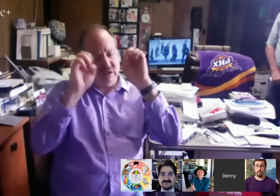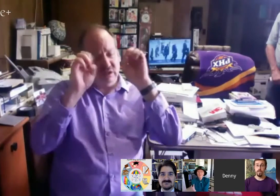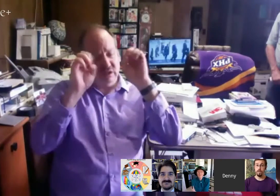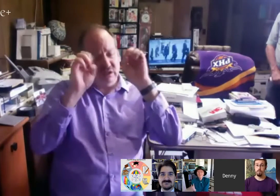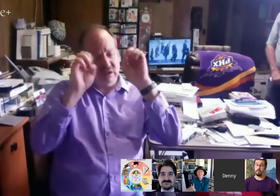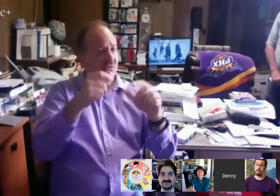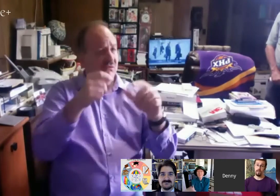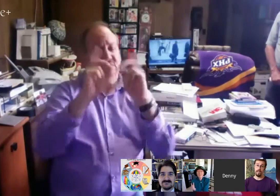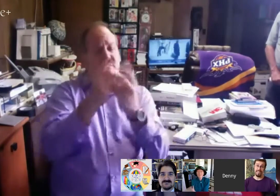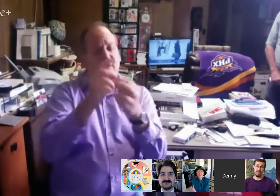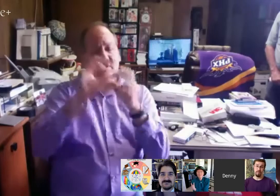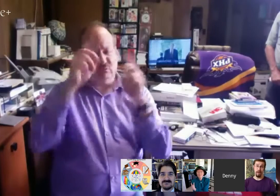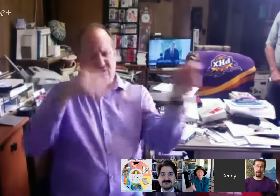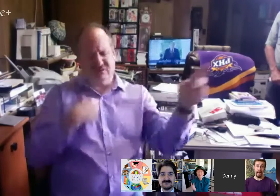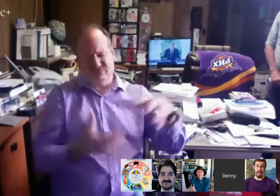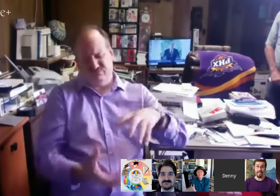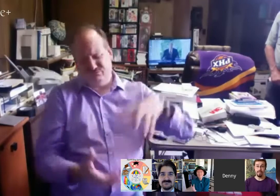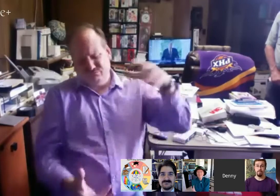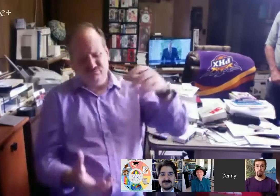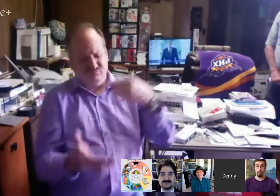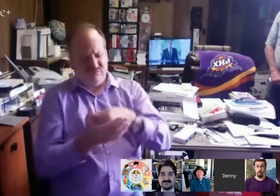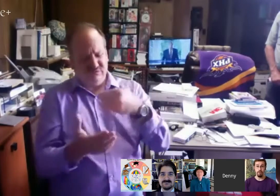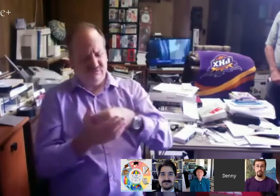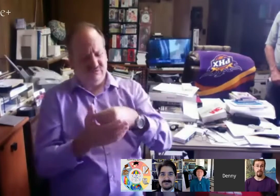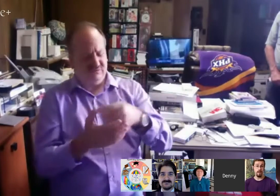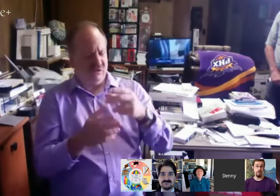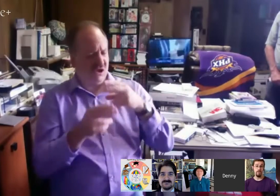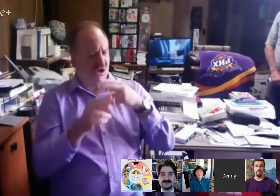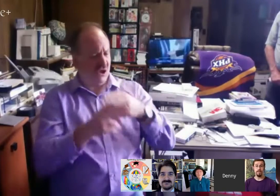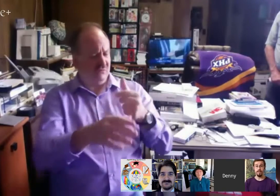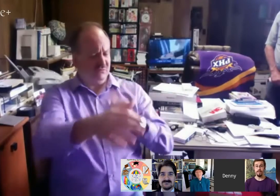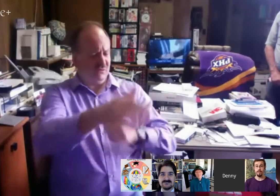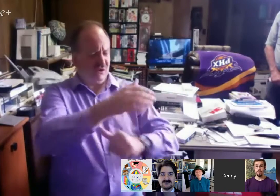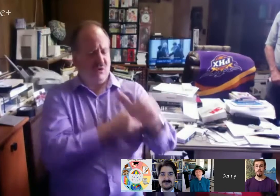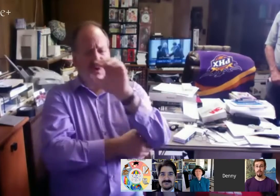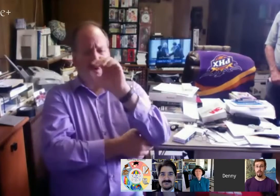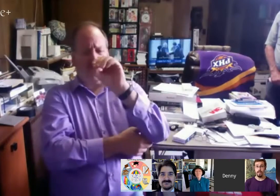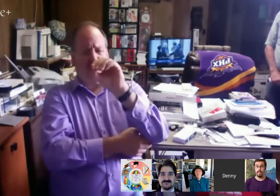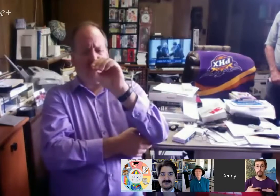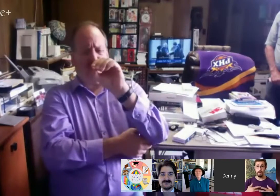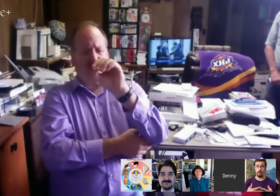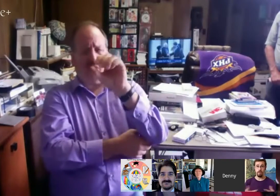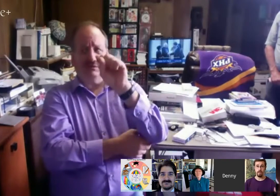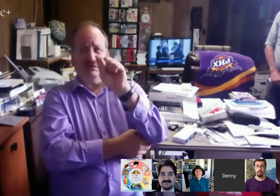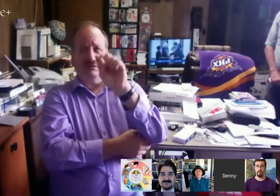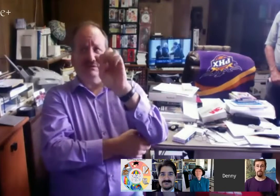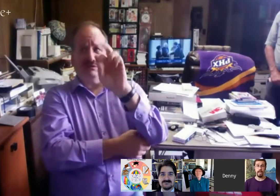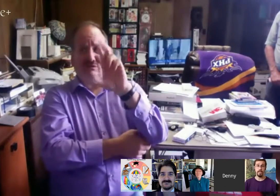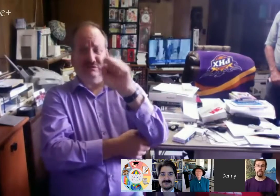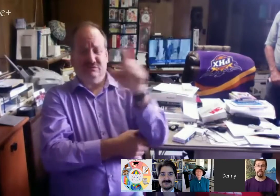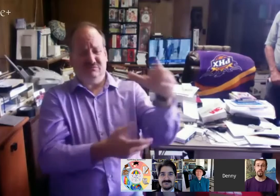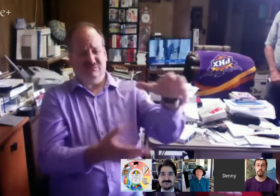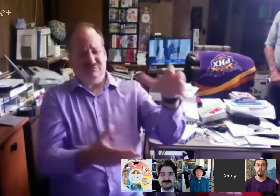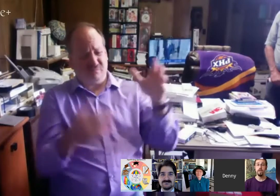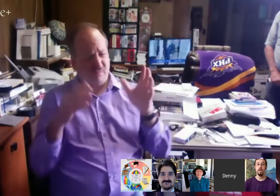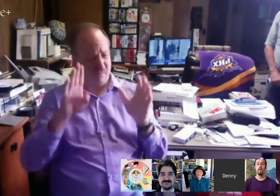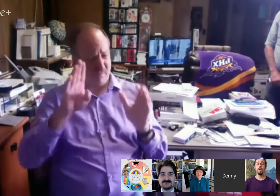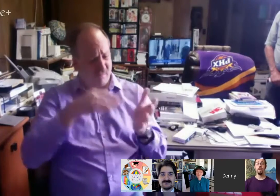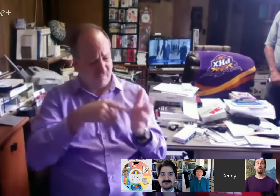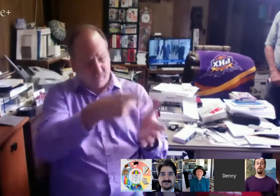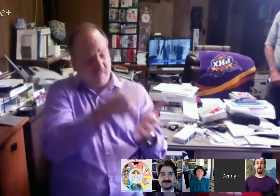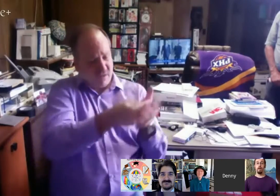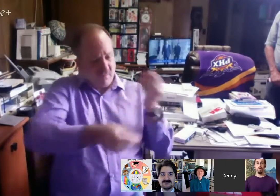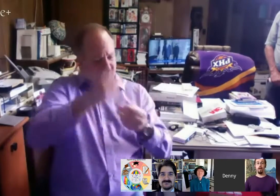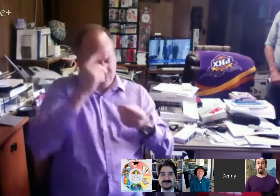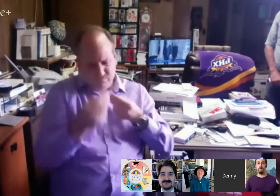so, but to get the pilot programs to go in all the different education